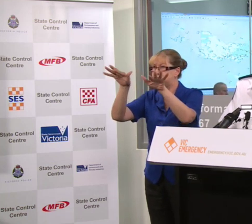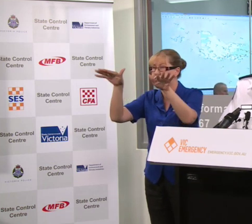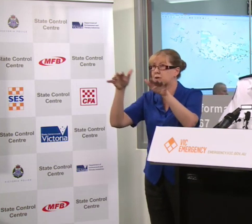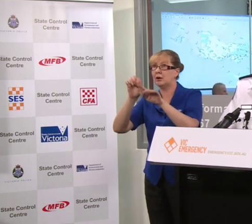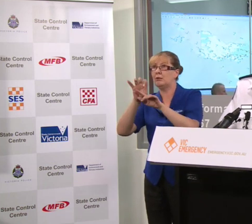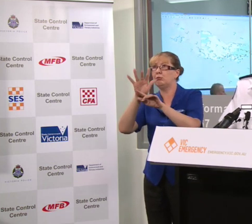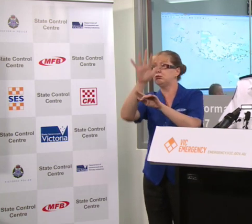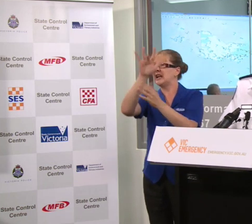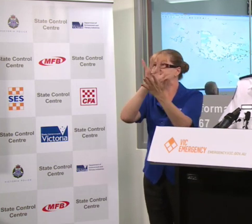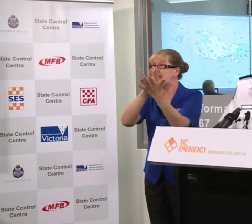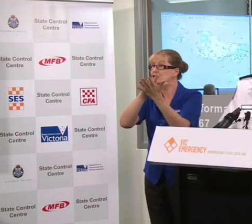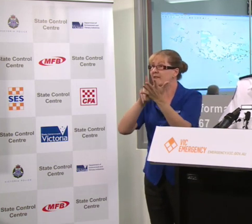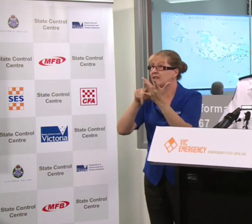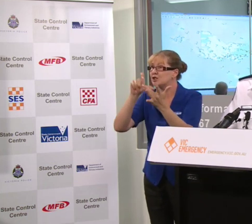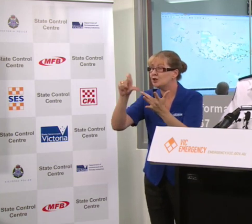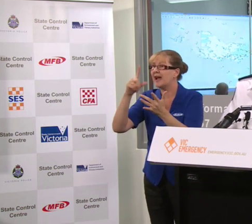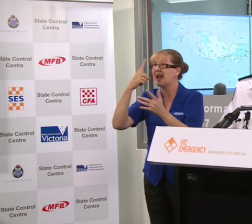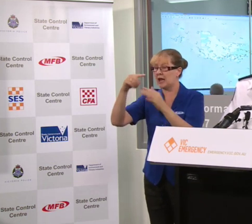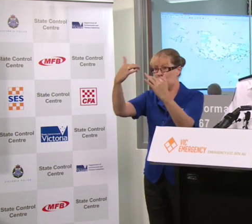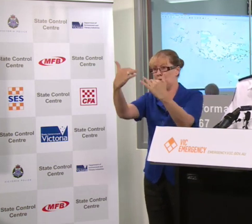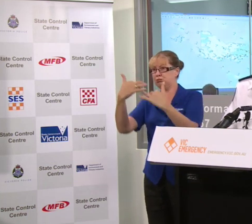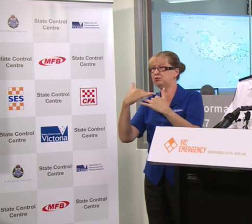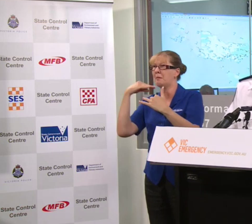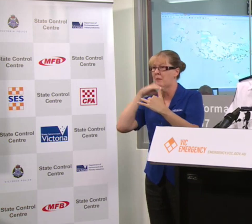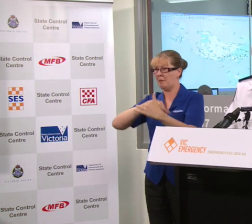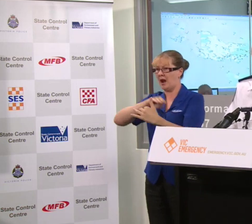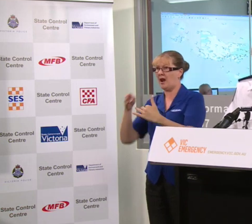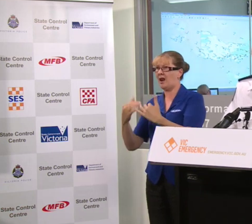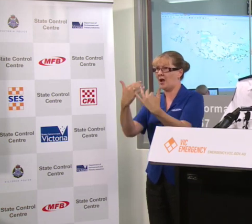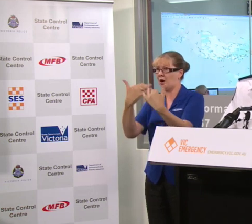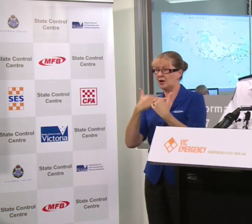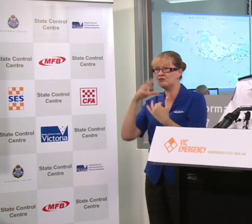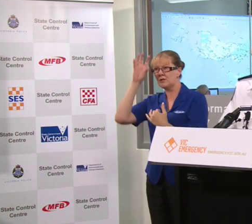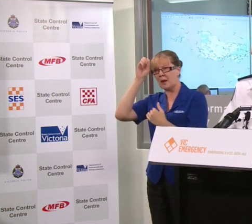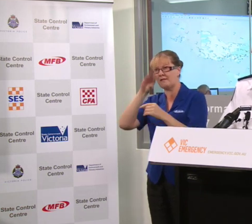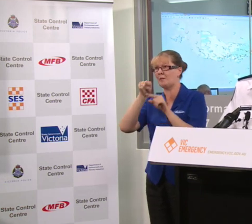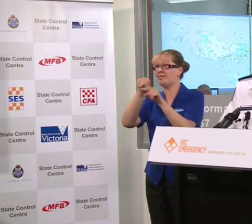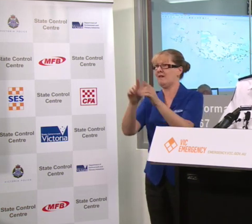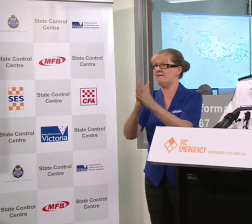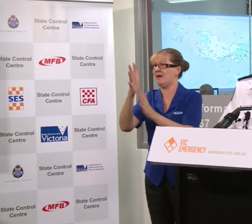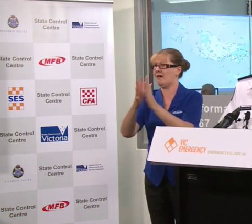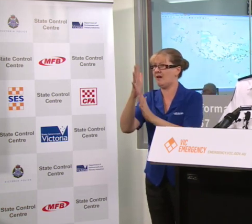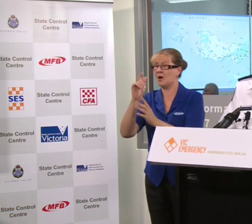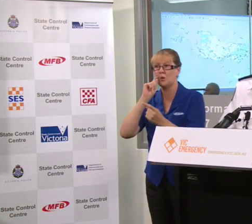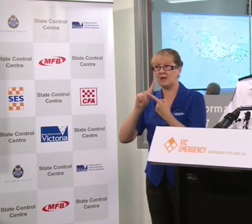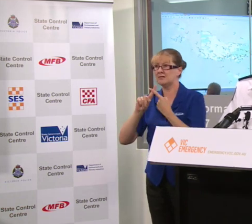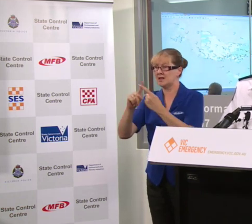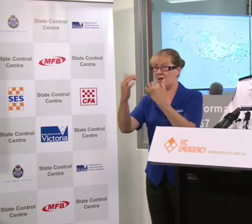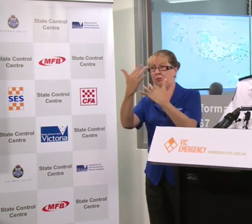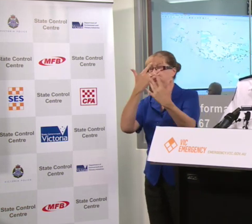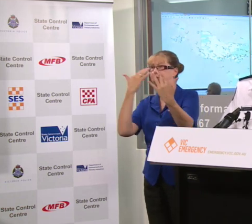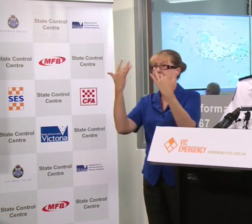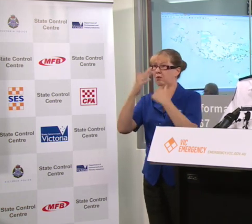central Victoria and also back in the metropolitan area, and people need to be mindful of that. And that will remain the case for, we believe,